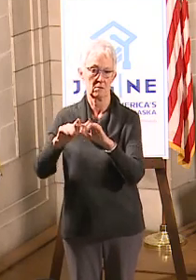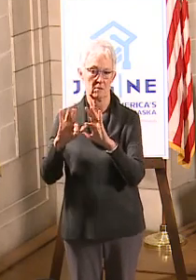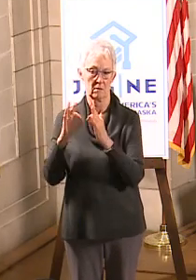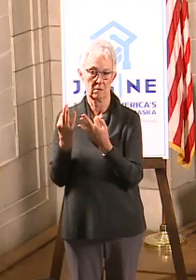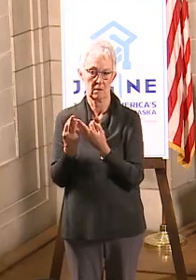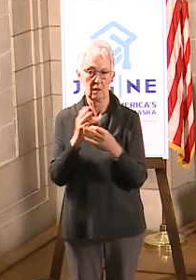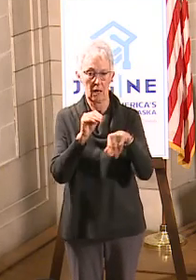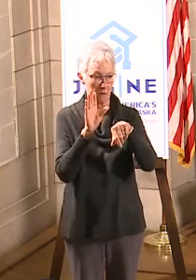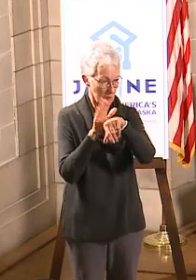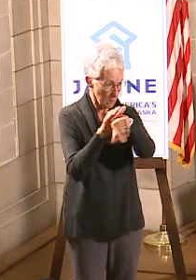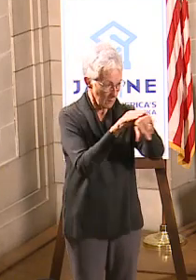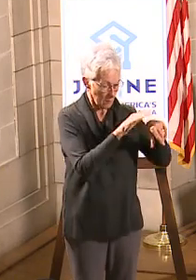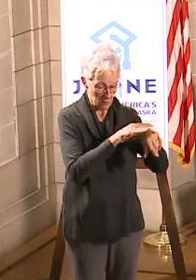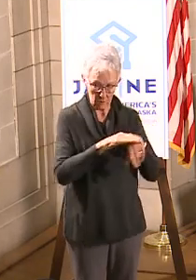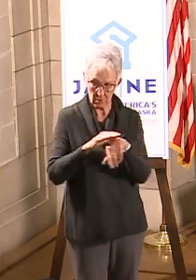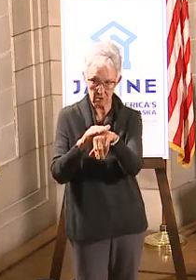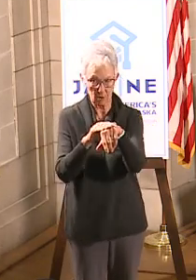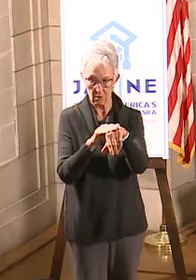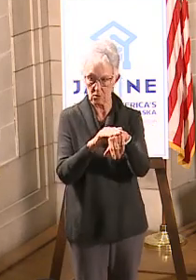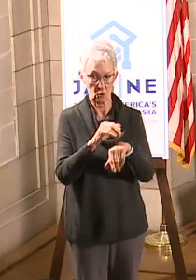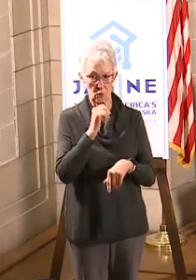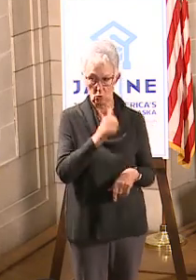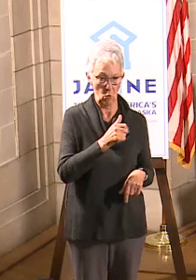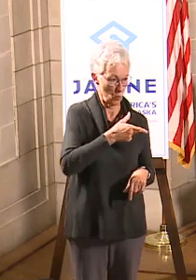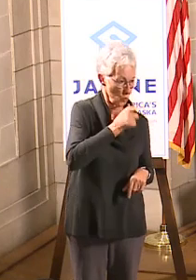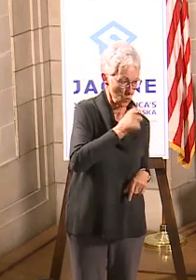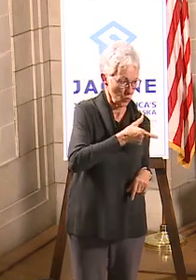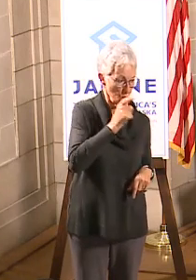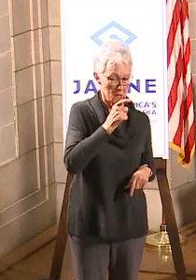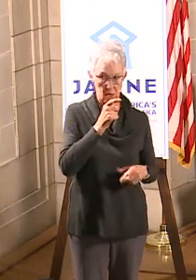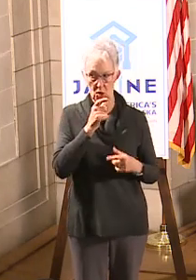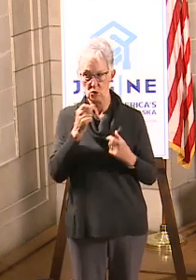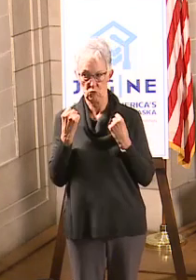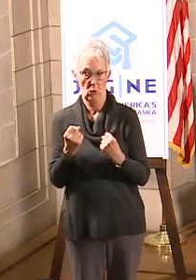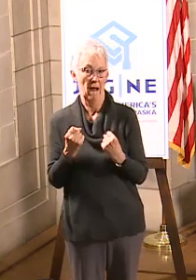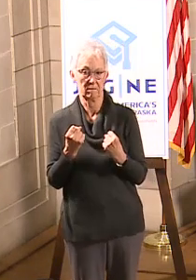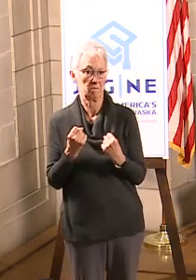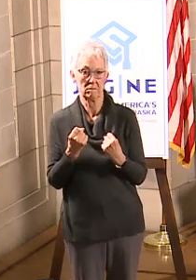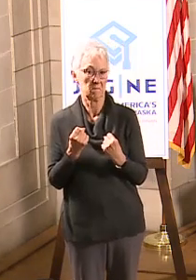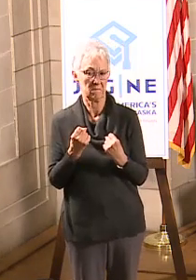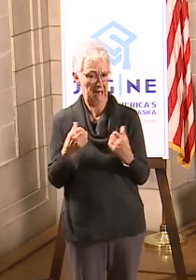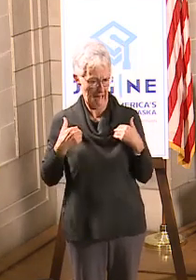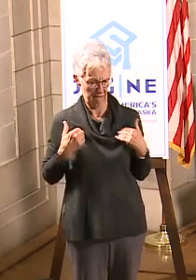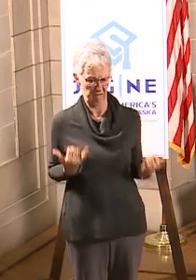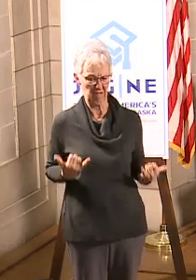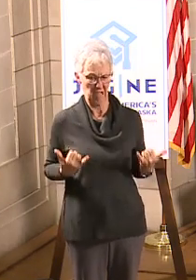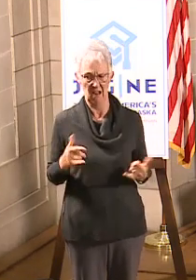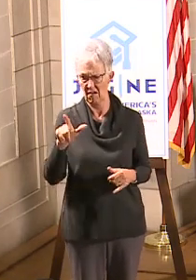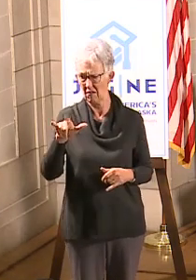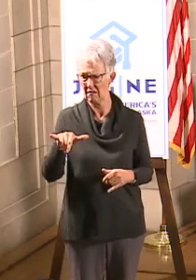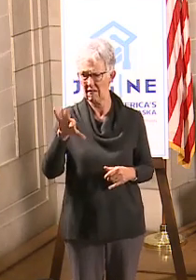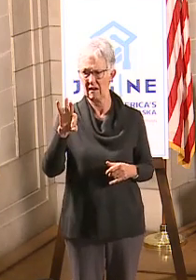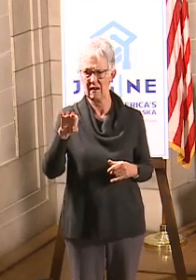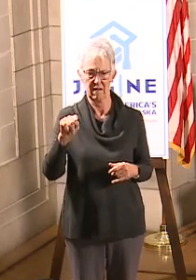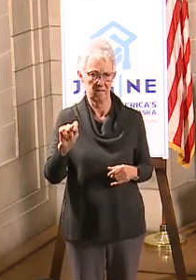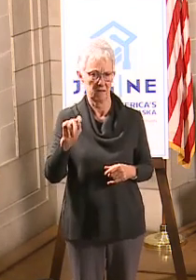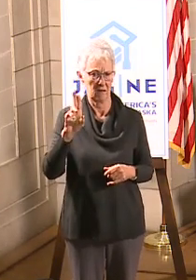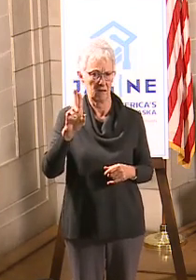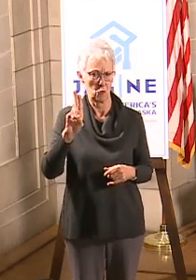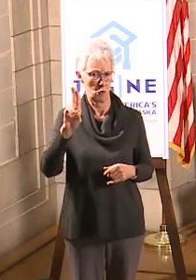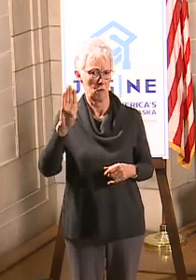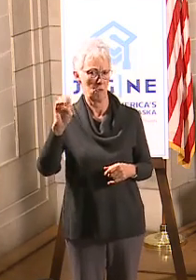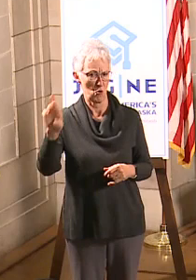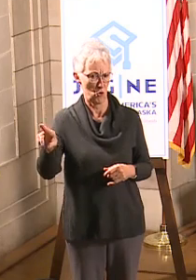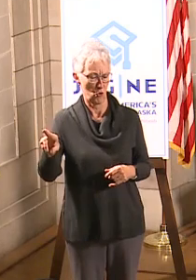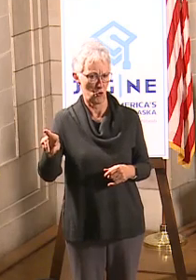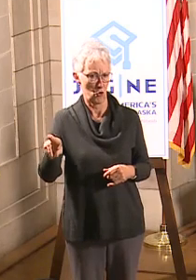drive. Especially in this age of Lyft and Uber, do not drink and drive. As I mentioned, the Wednesday before Thanksgiving